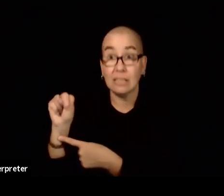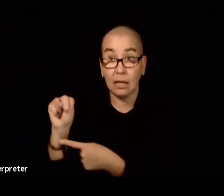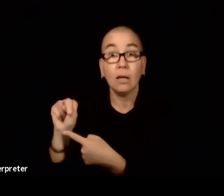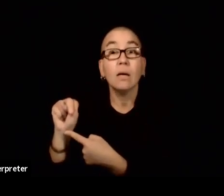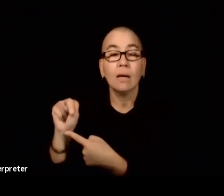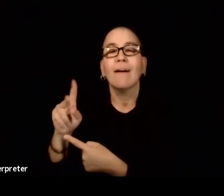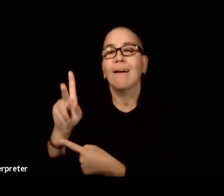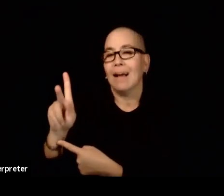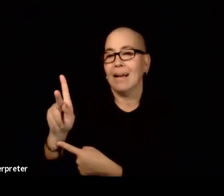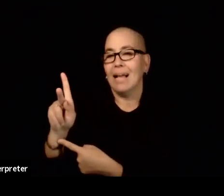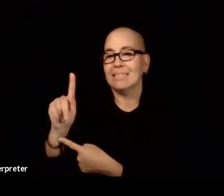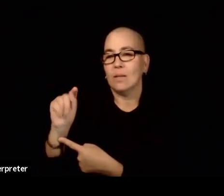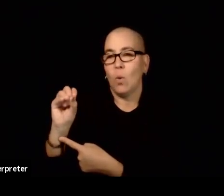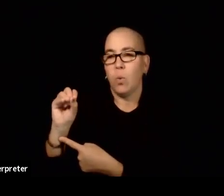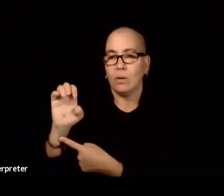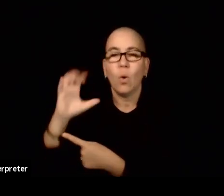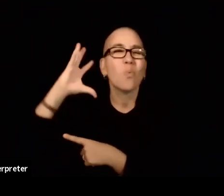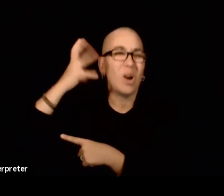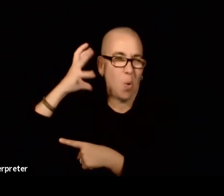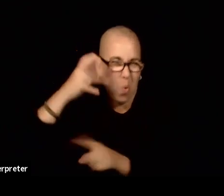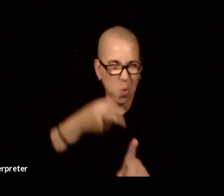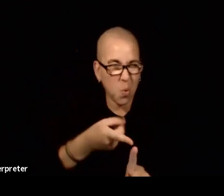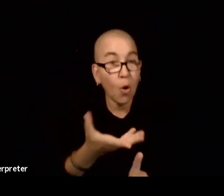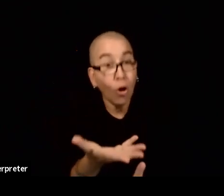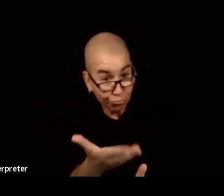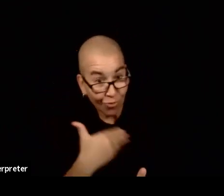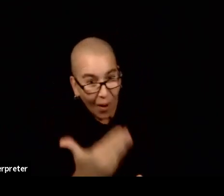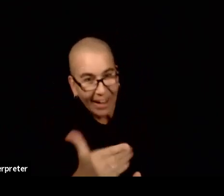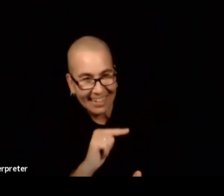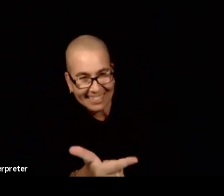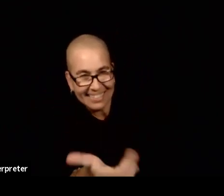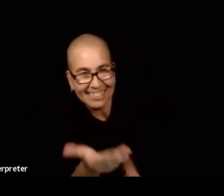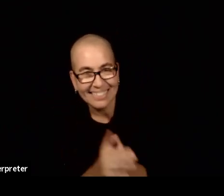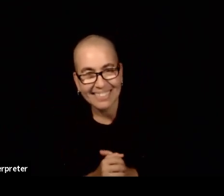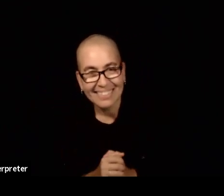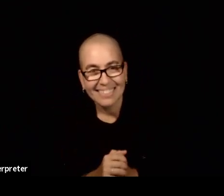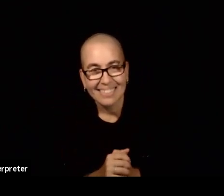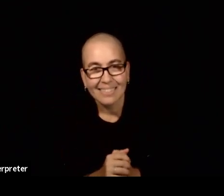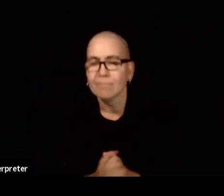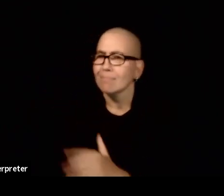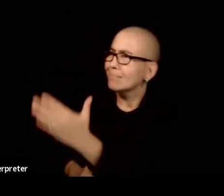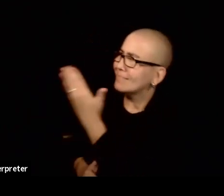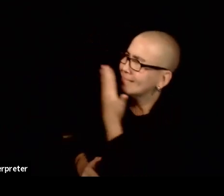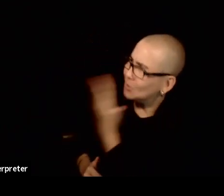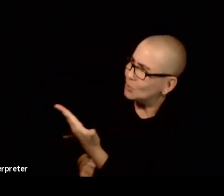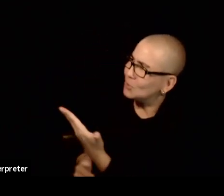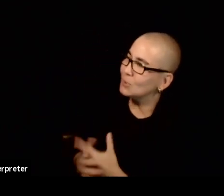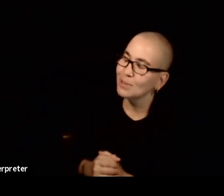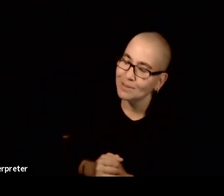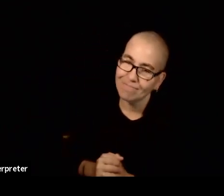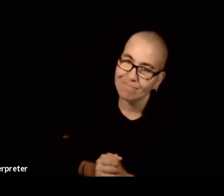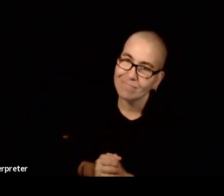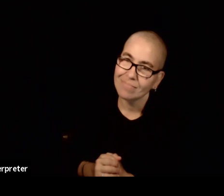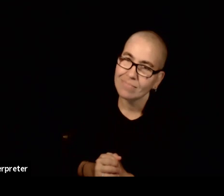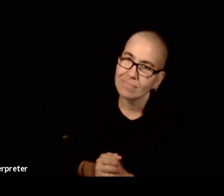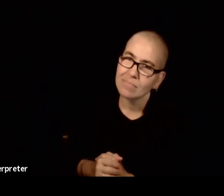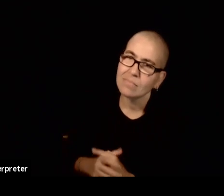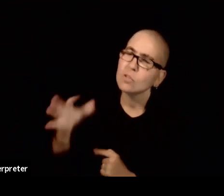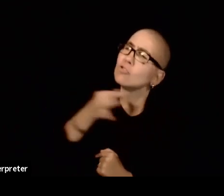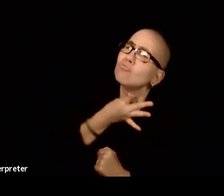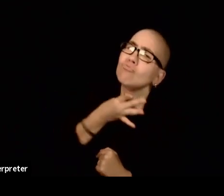ahead. Thank you. Looking at the data of deaths, number of deaths, since today is the last